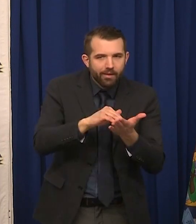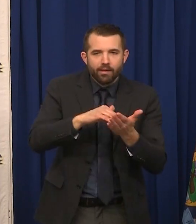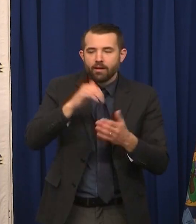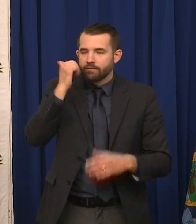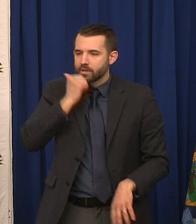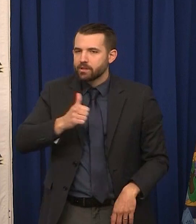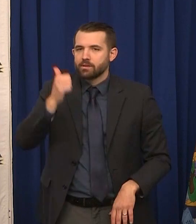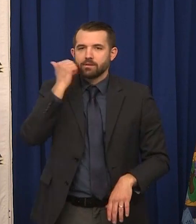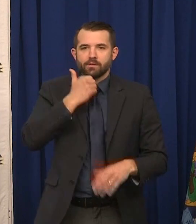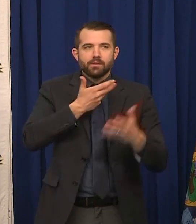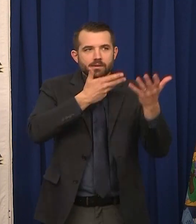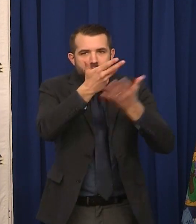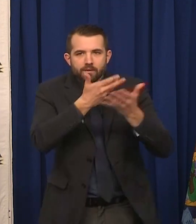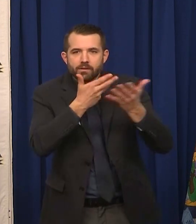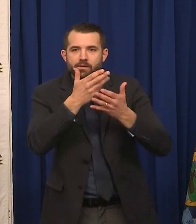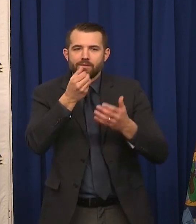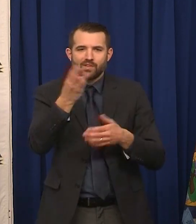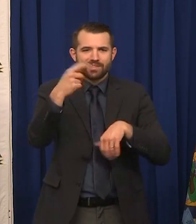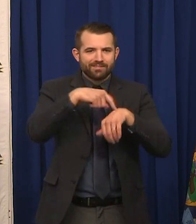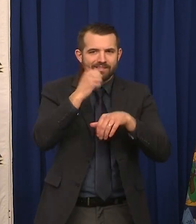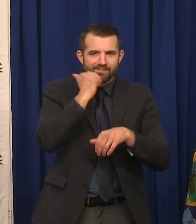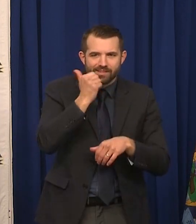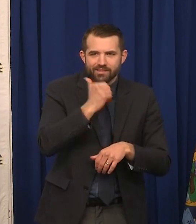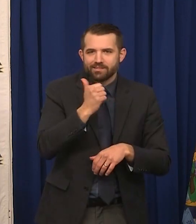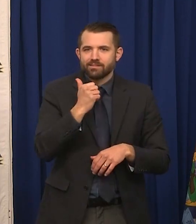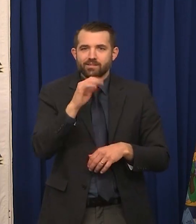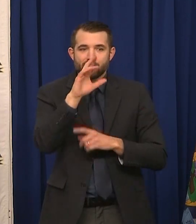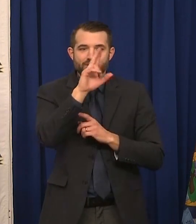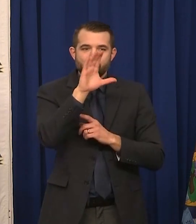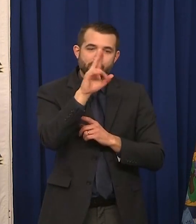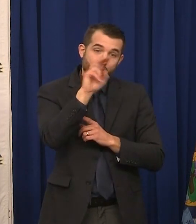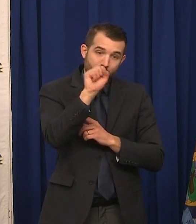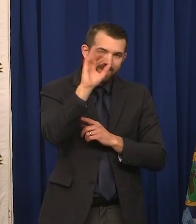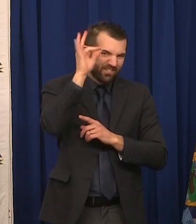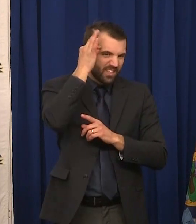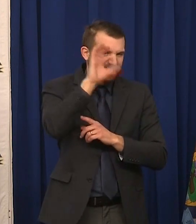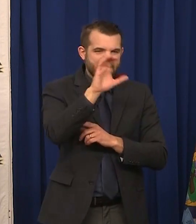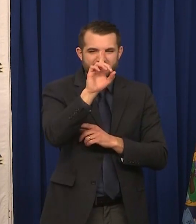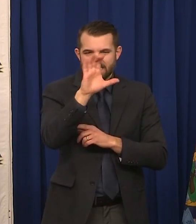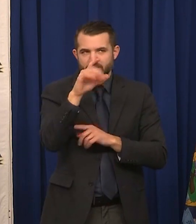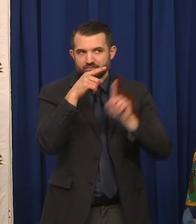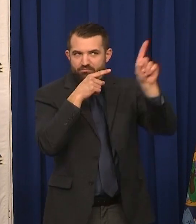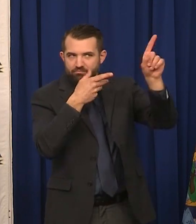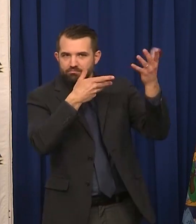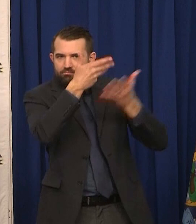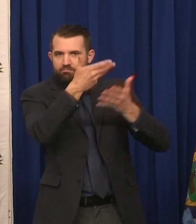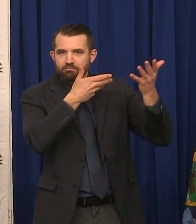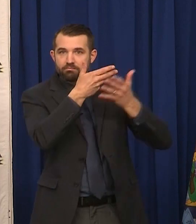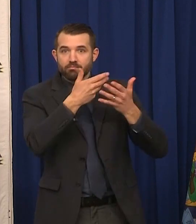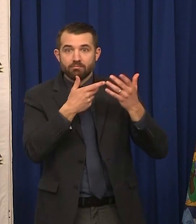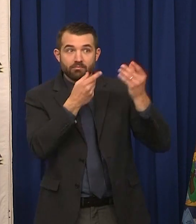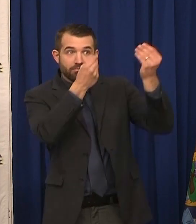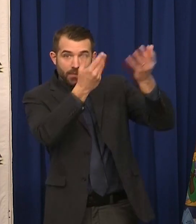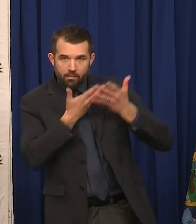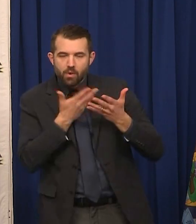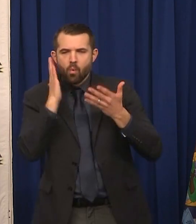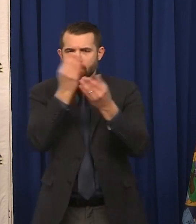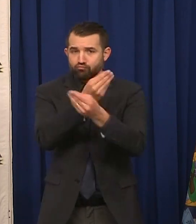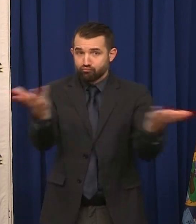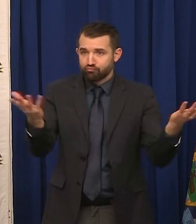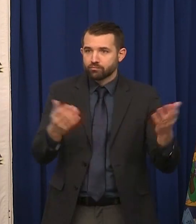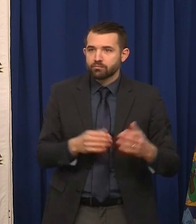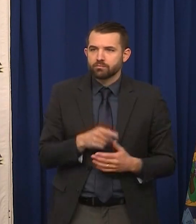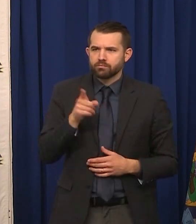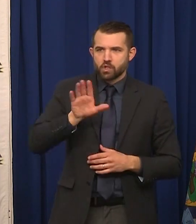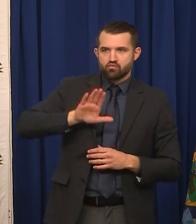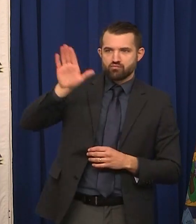those recommendations, if that thinking that they're doing becomes finalized, we'll certainly make sure everyone's aware. So, yep, Caitlin? Can